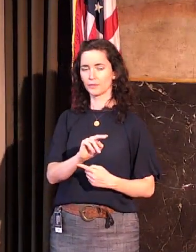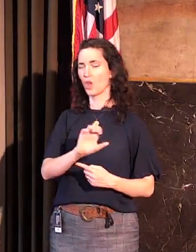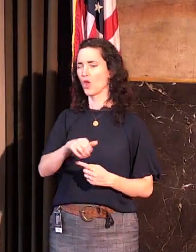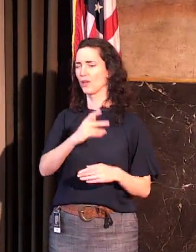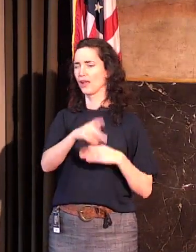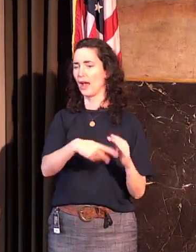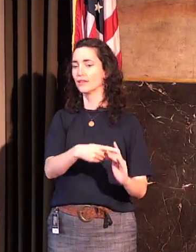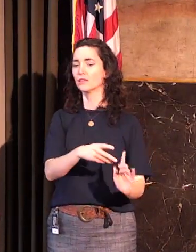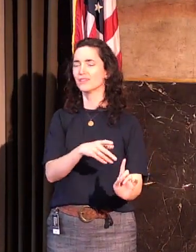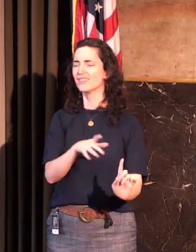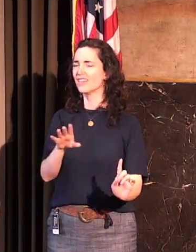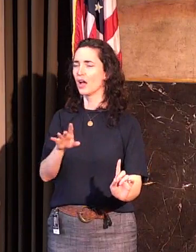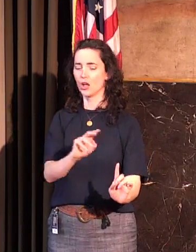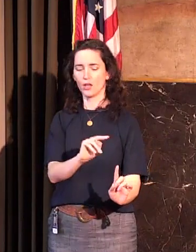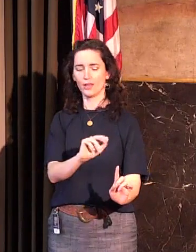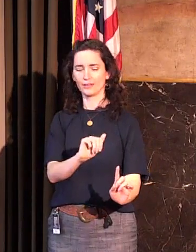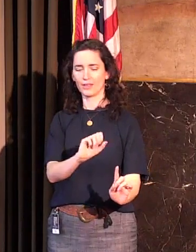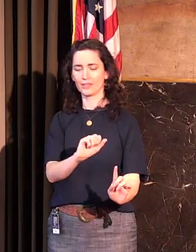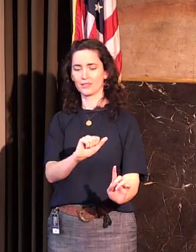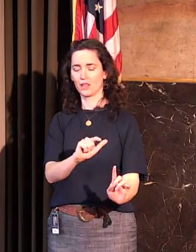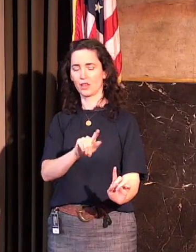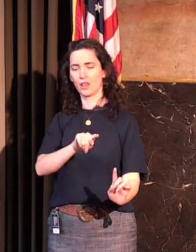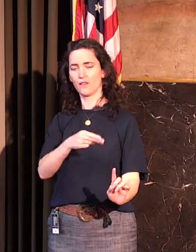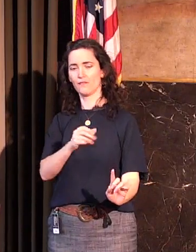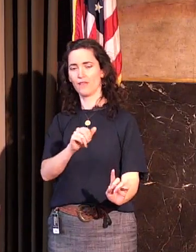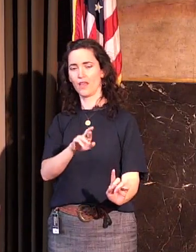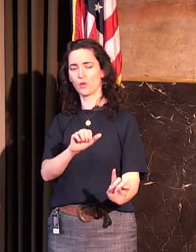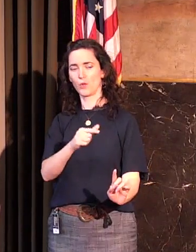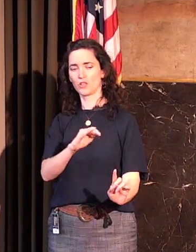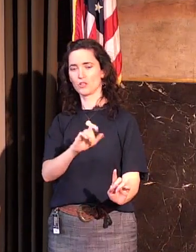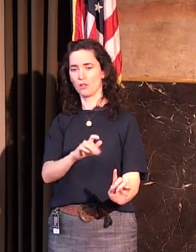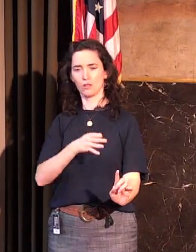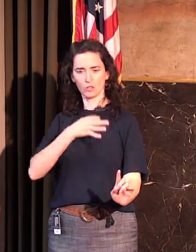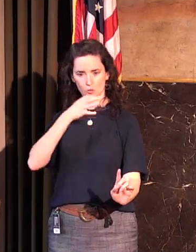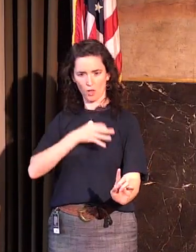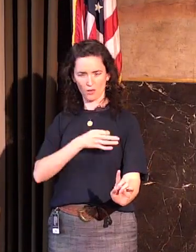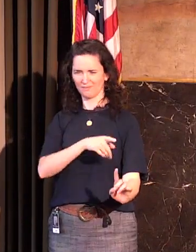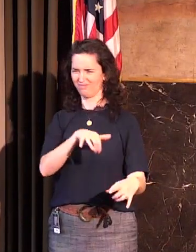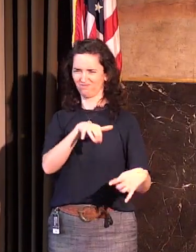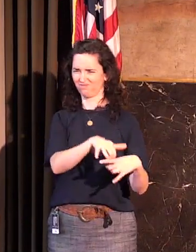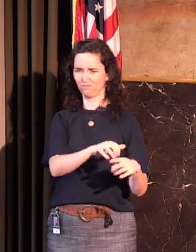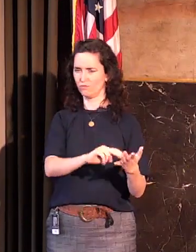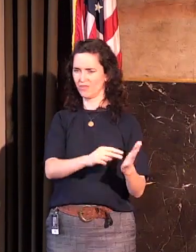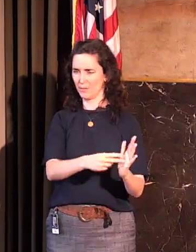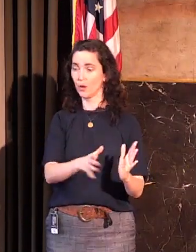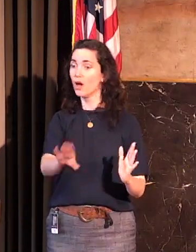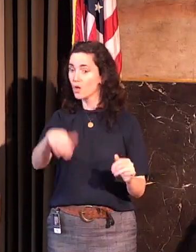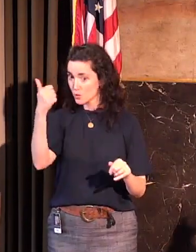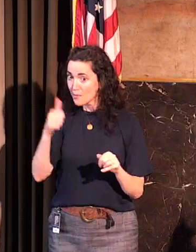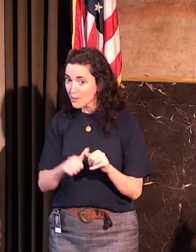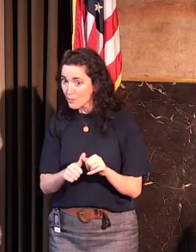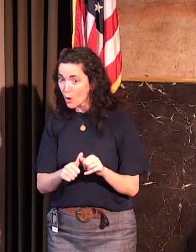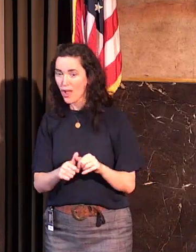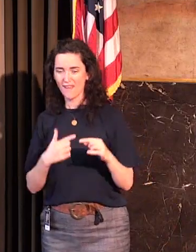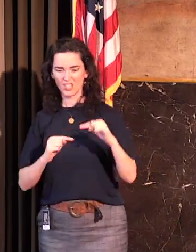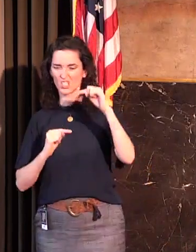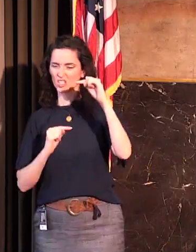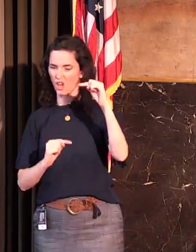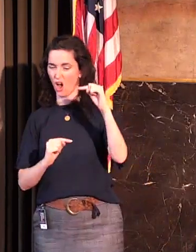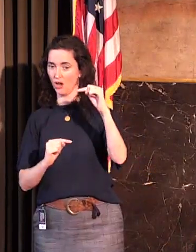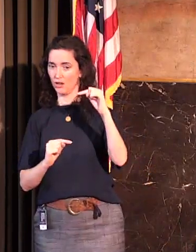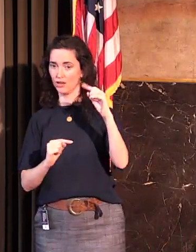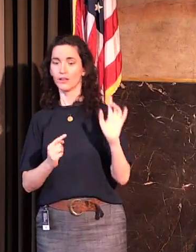people will remember earlier in the pandemic, and still if you go to many hospitals and they swab you, they'll do the very long swab that